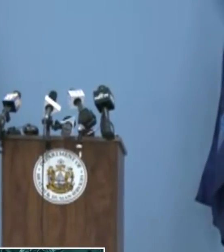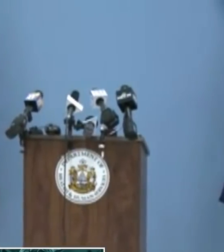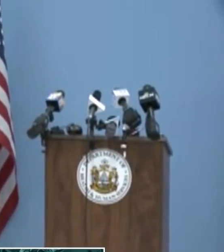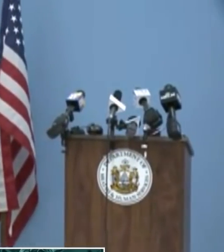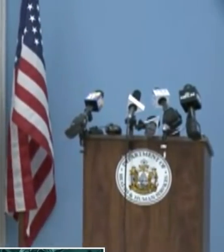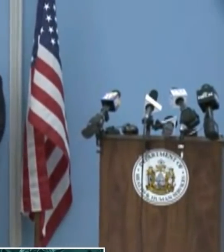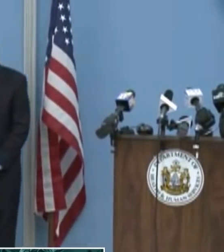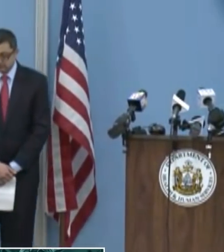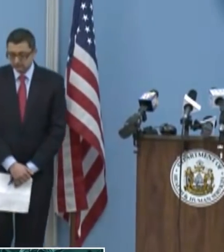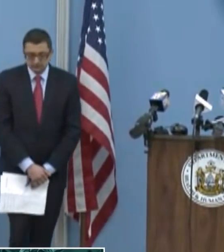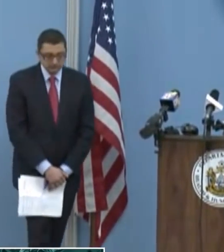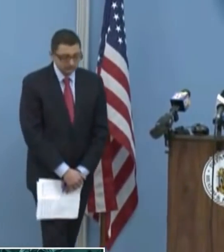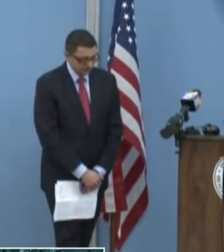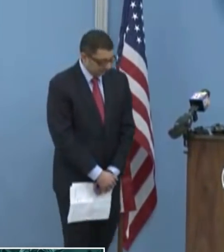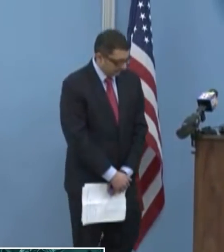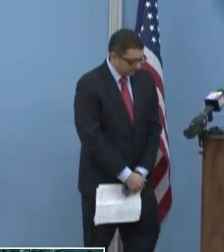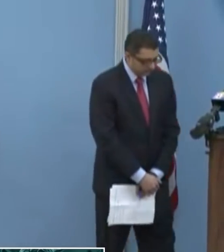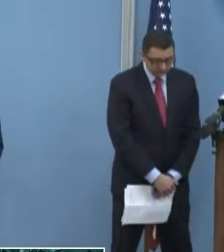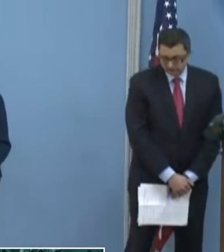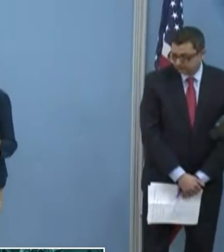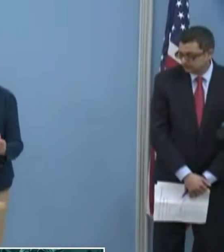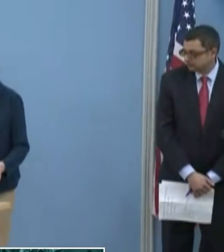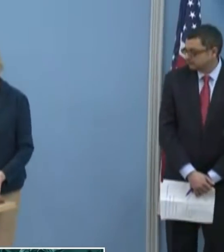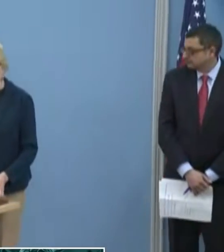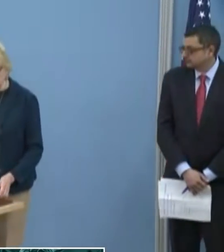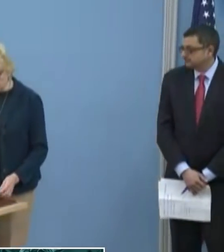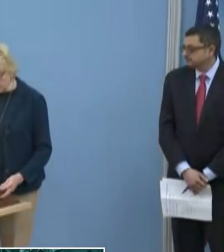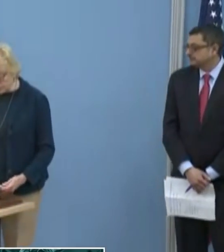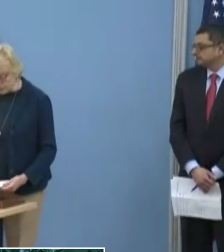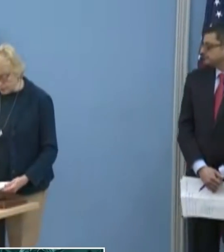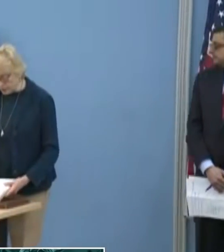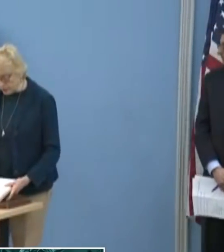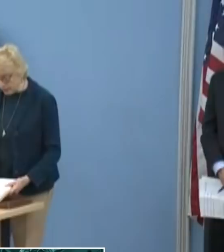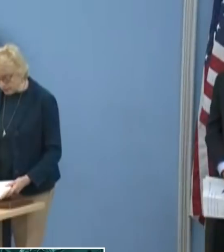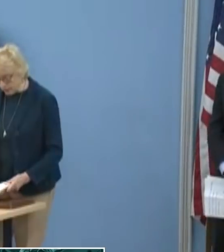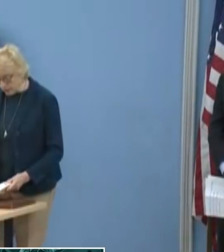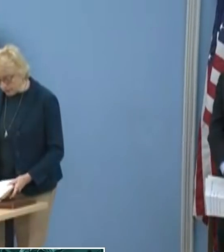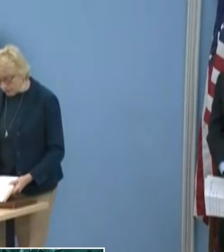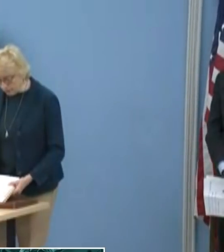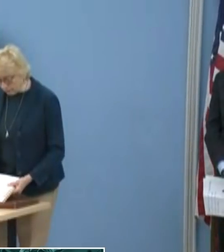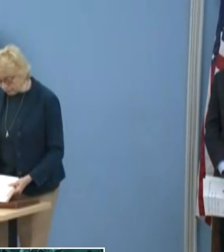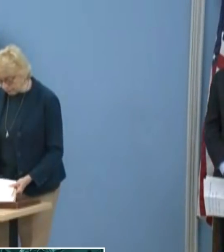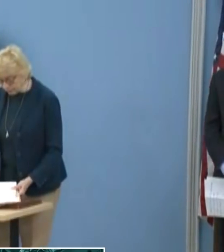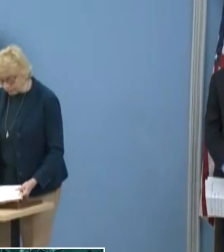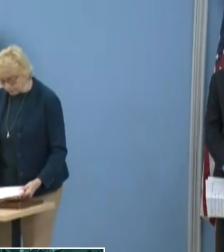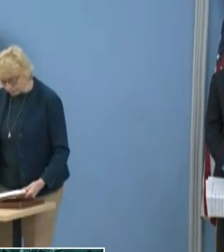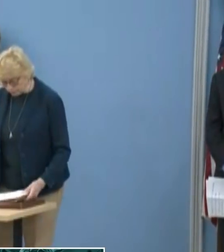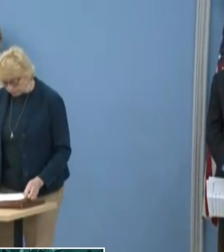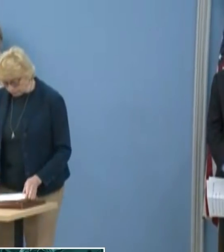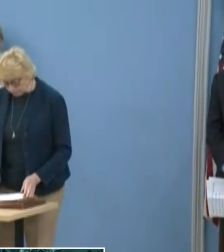I will be signing several bills enacted by the legislature yesterday evening.